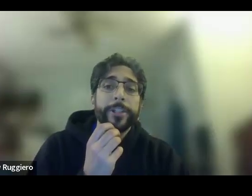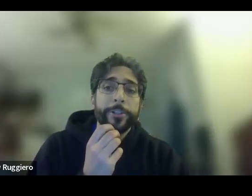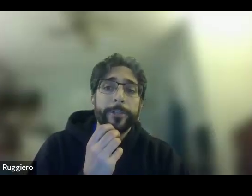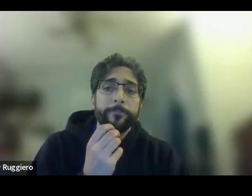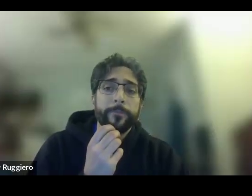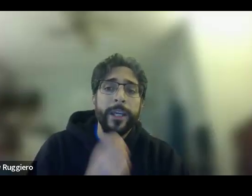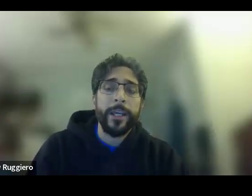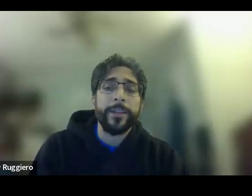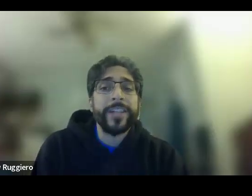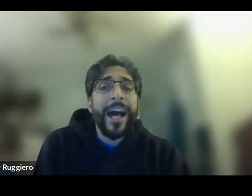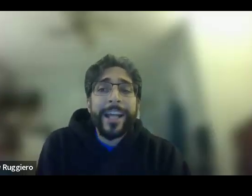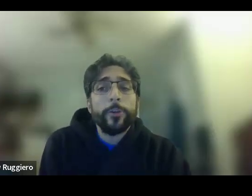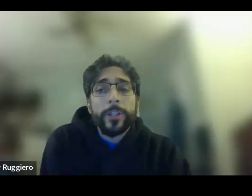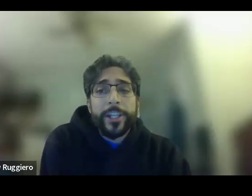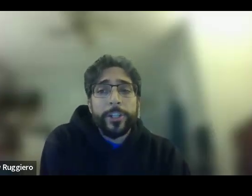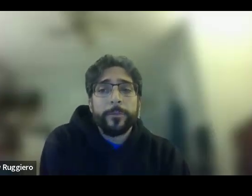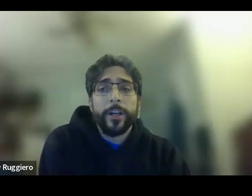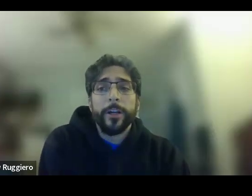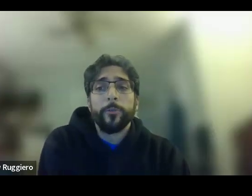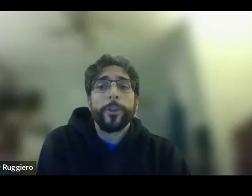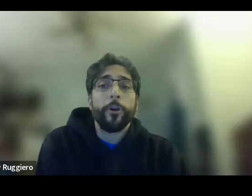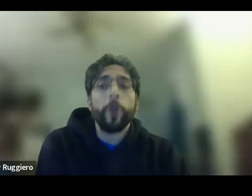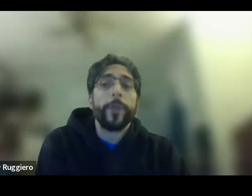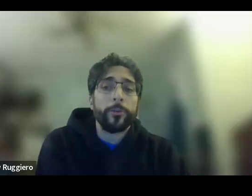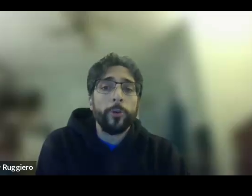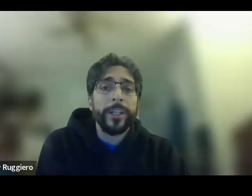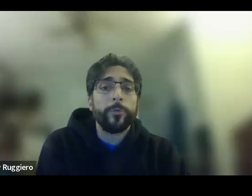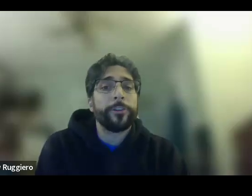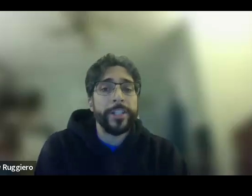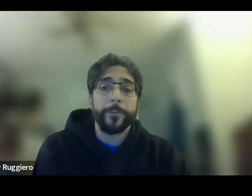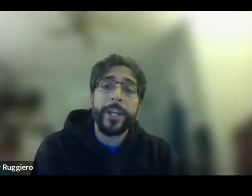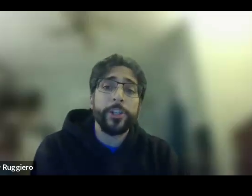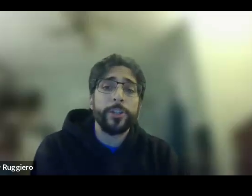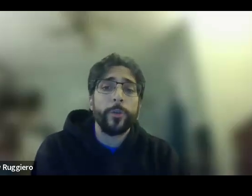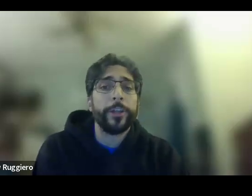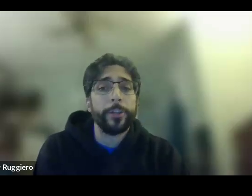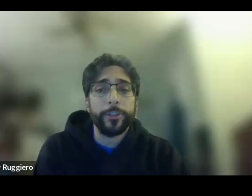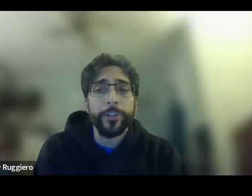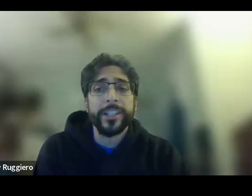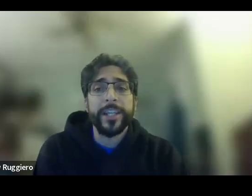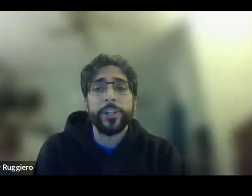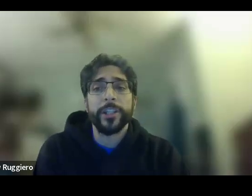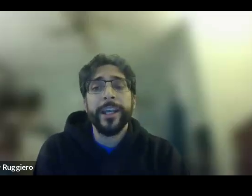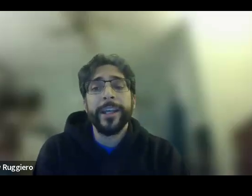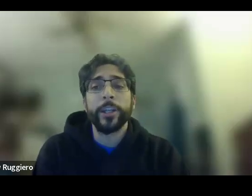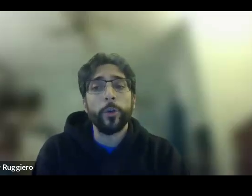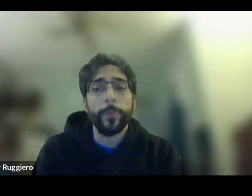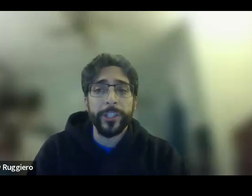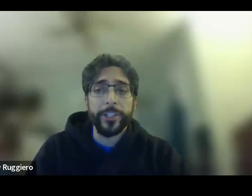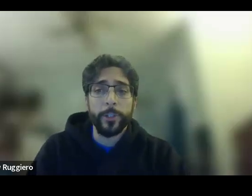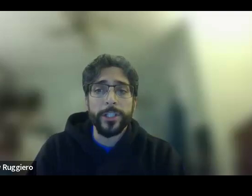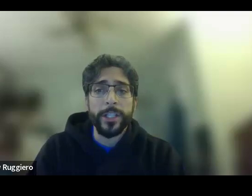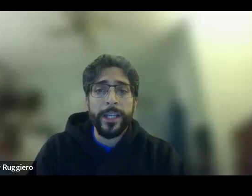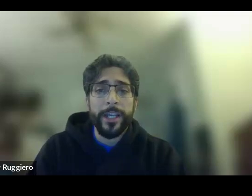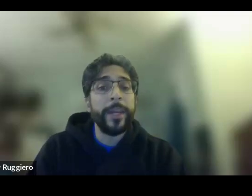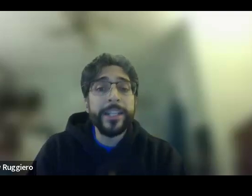for every student. There's a high correlation with open enrollment, with transformation, with underutilization, and lower